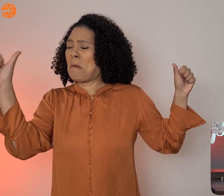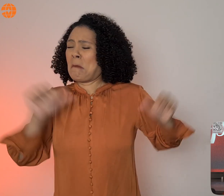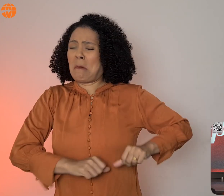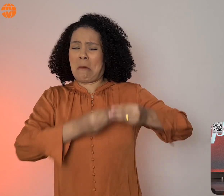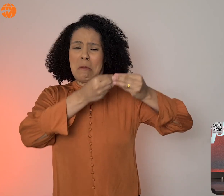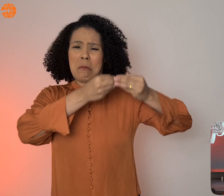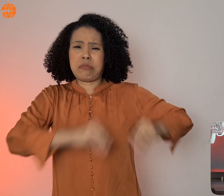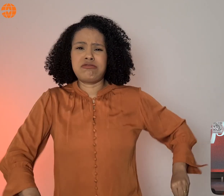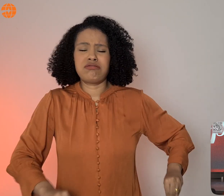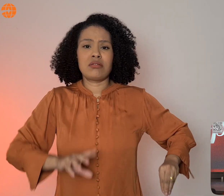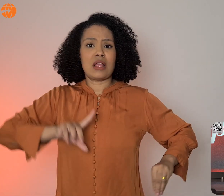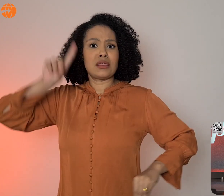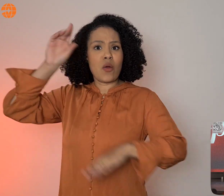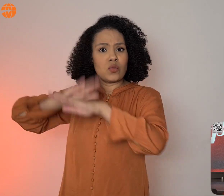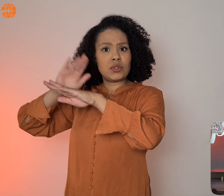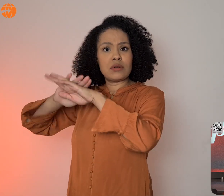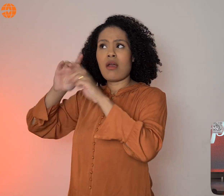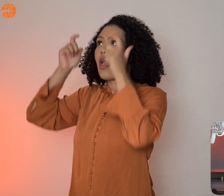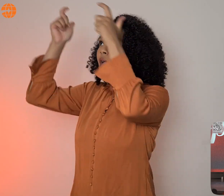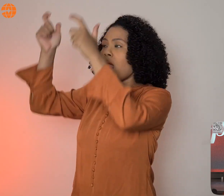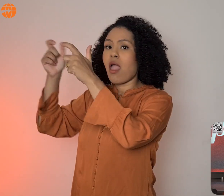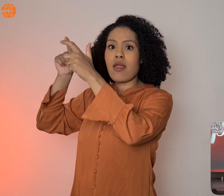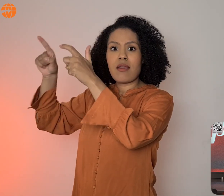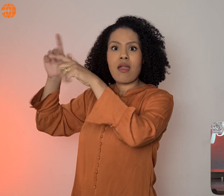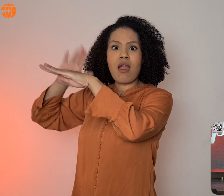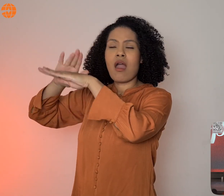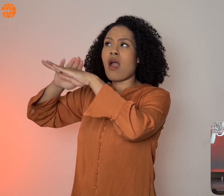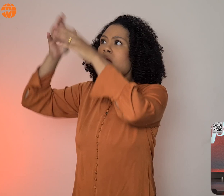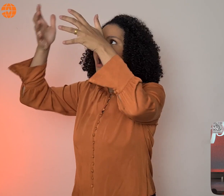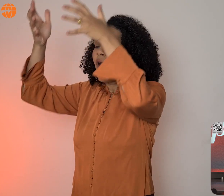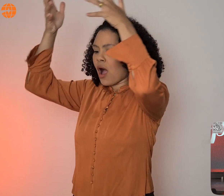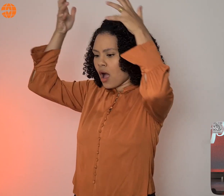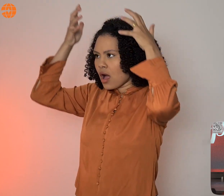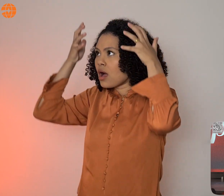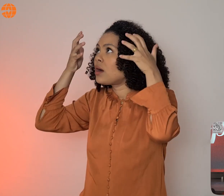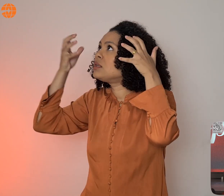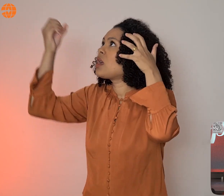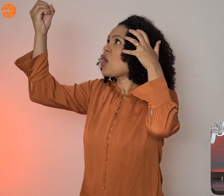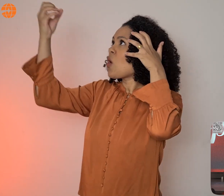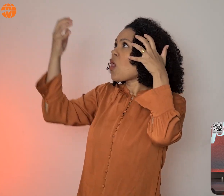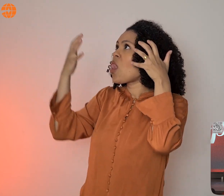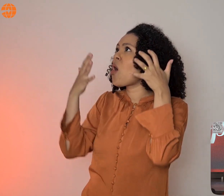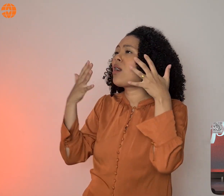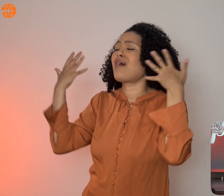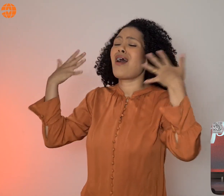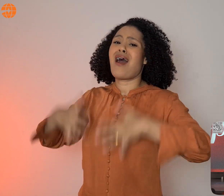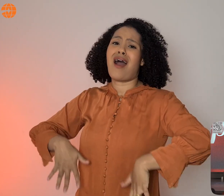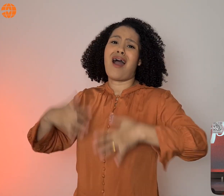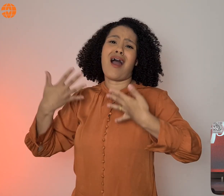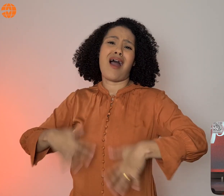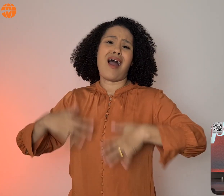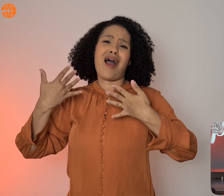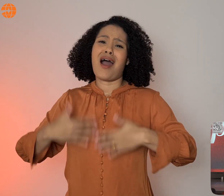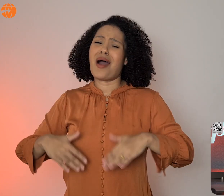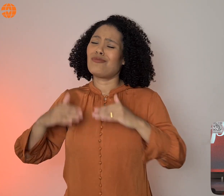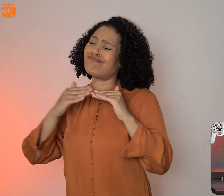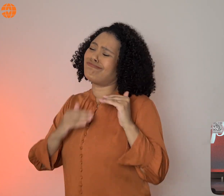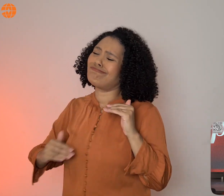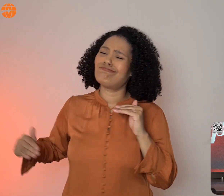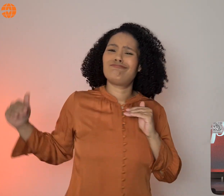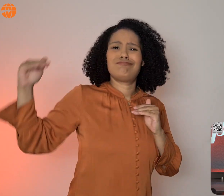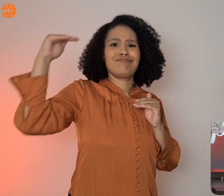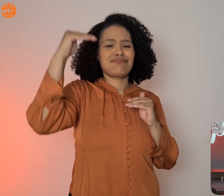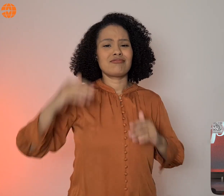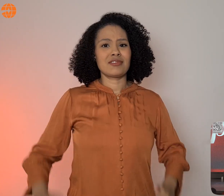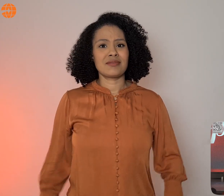tem, ser coroado por um rei com honra e glória é o ponto mais alto. And then it says of God, He who satisfies you